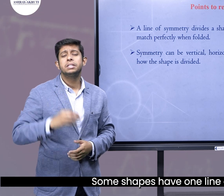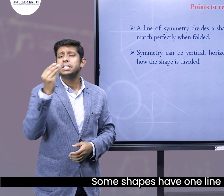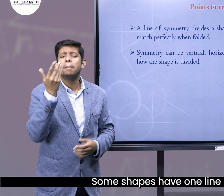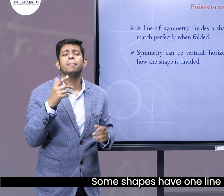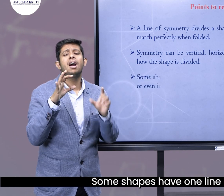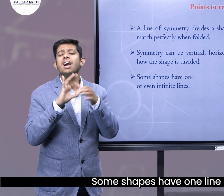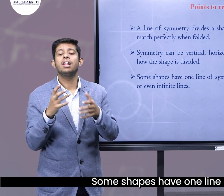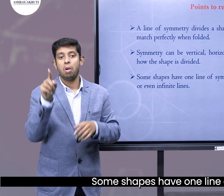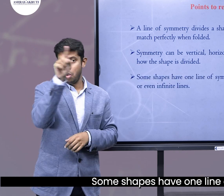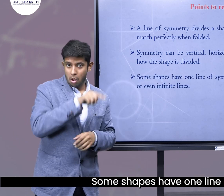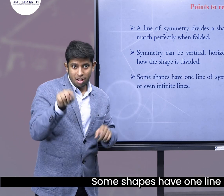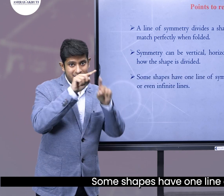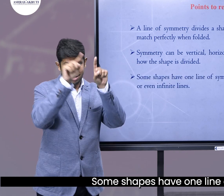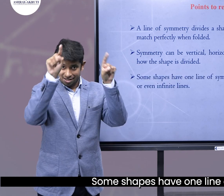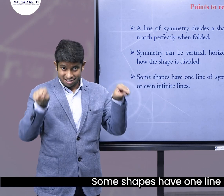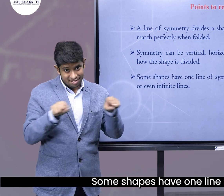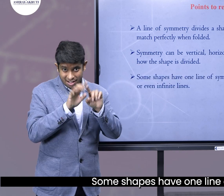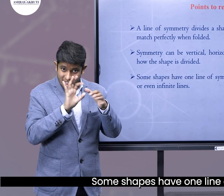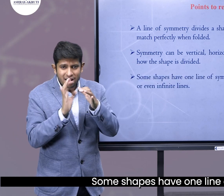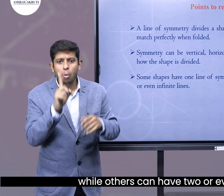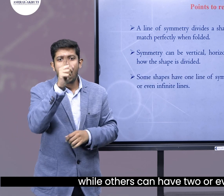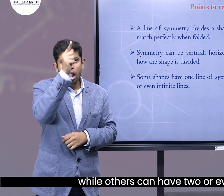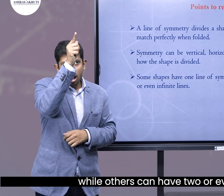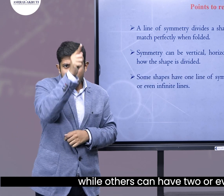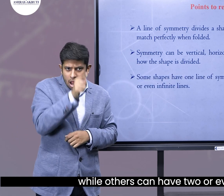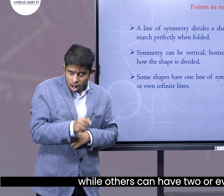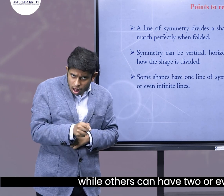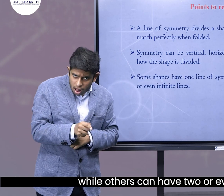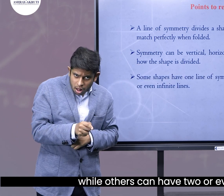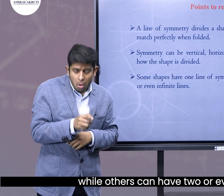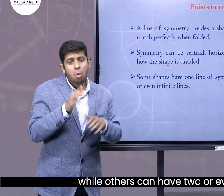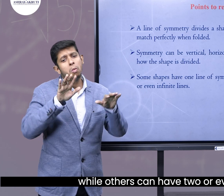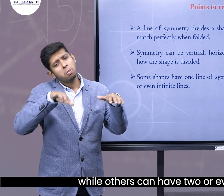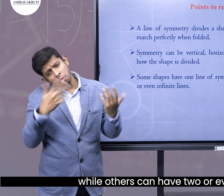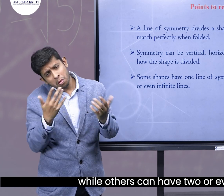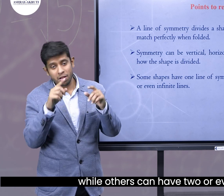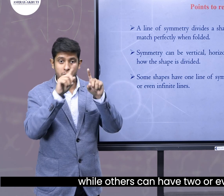Some shapes have one line of symmetry, while others can have two or infinite lines.